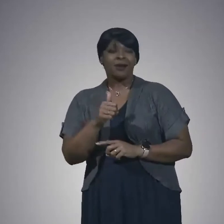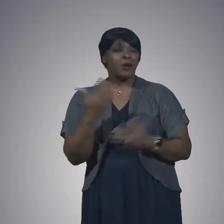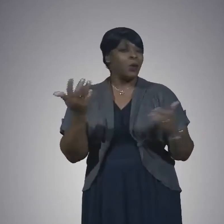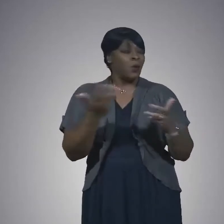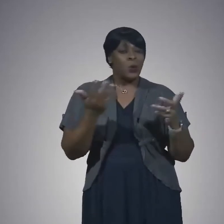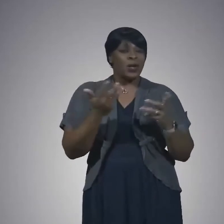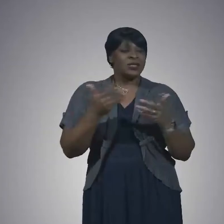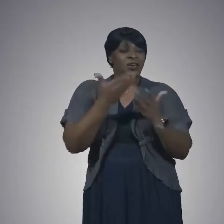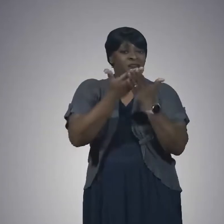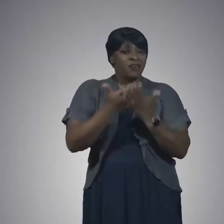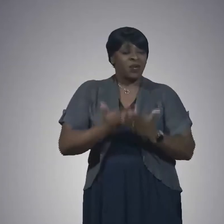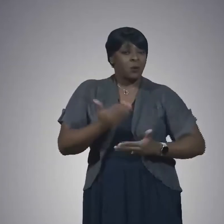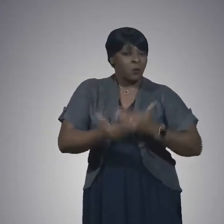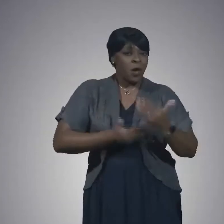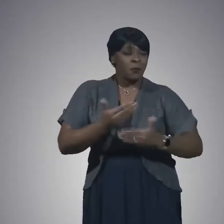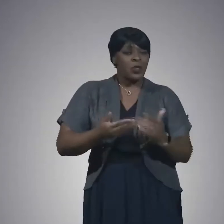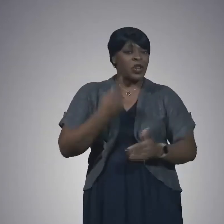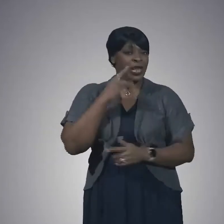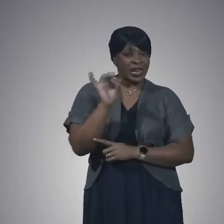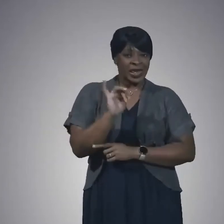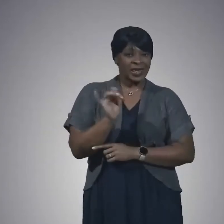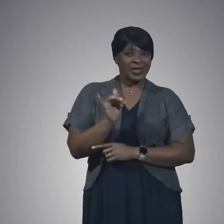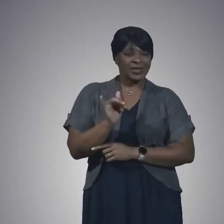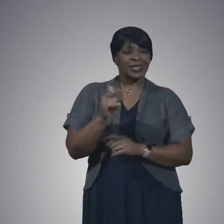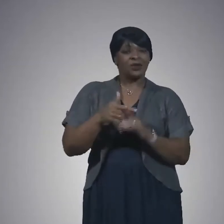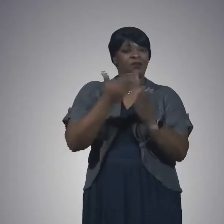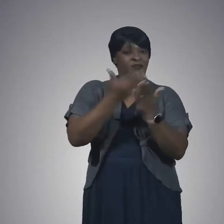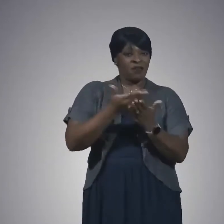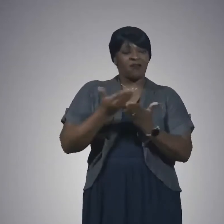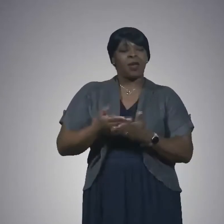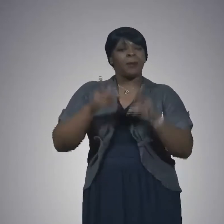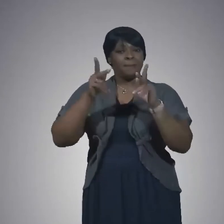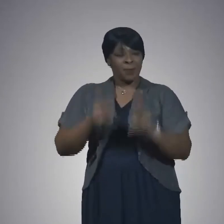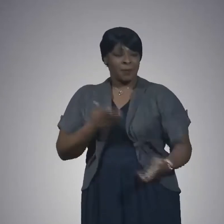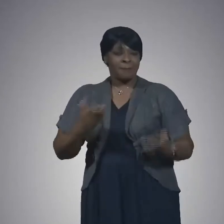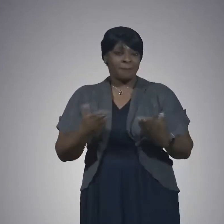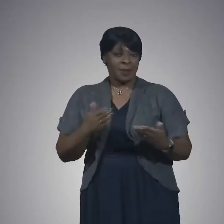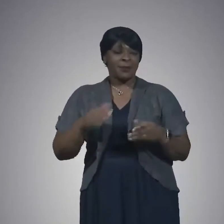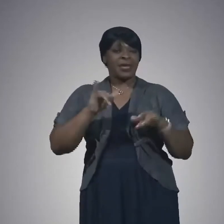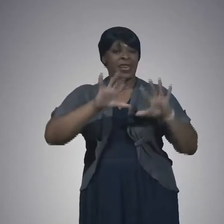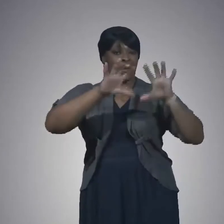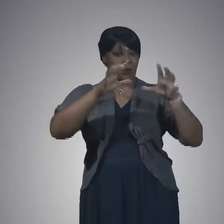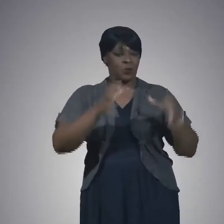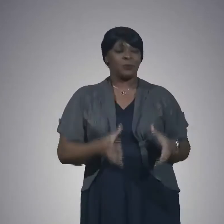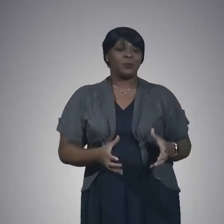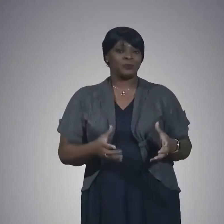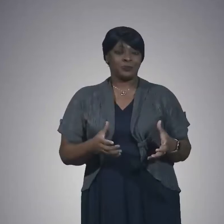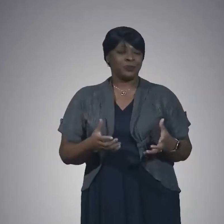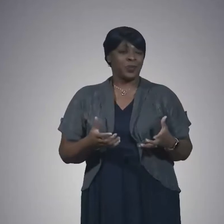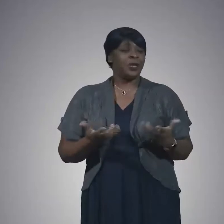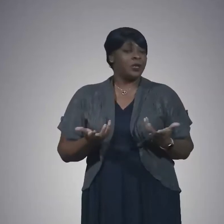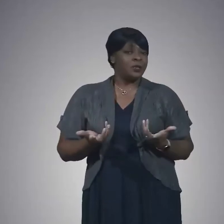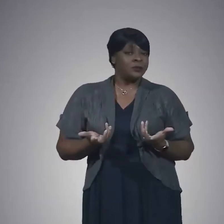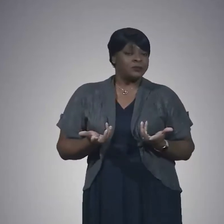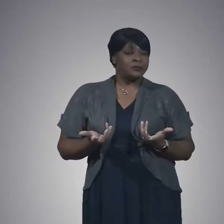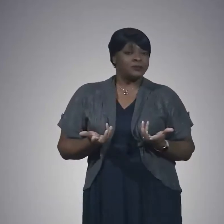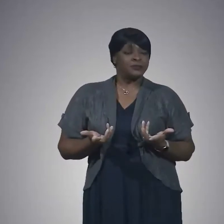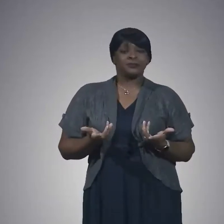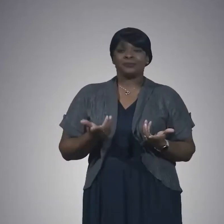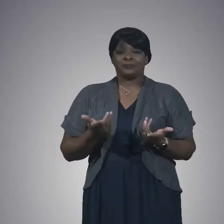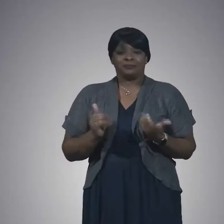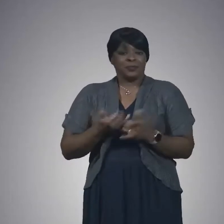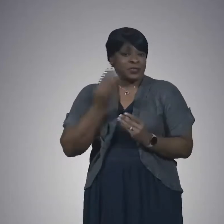the verification process would be to verify that someone may be in that group. Just